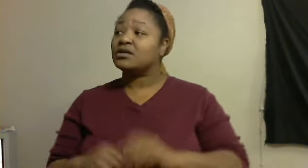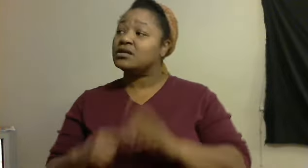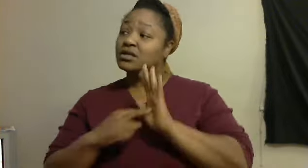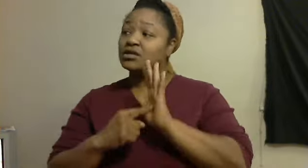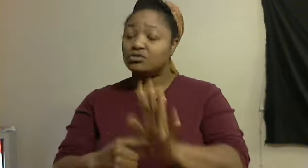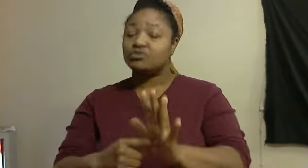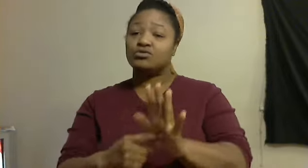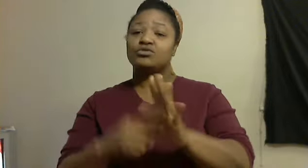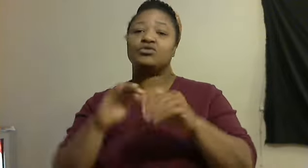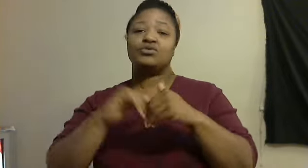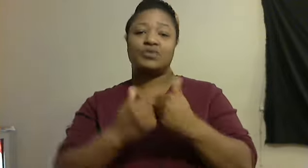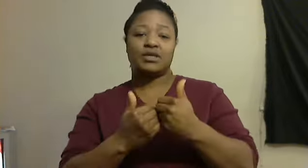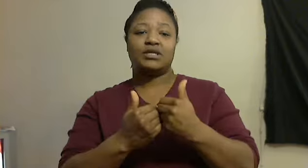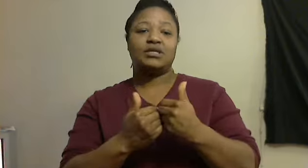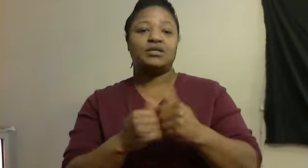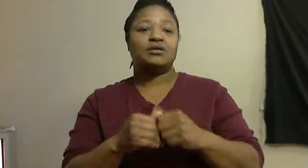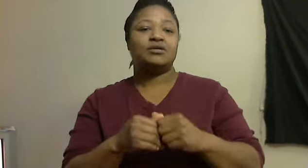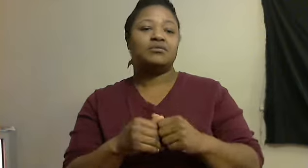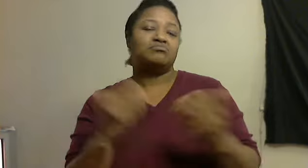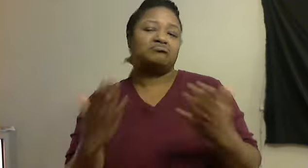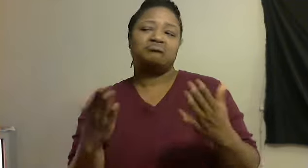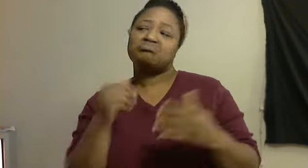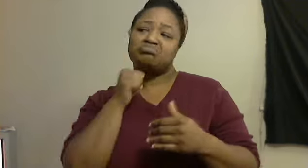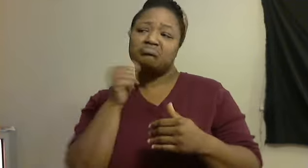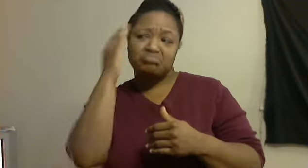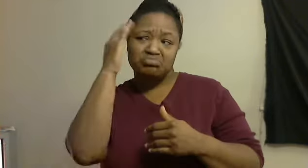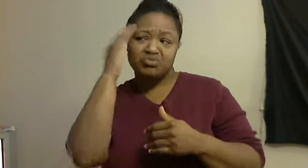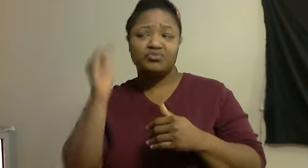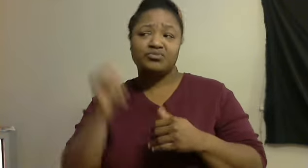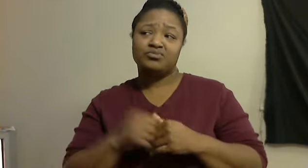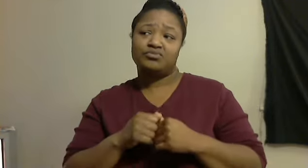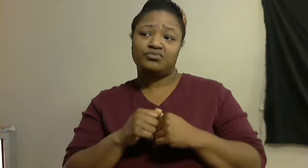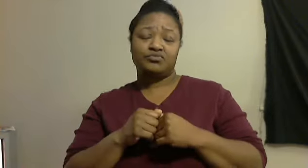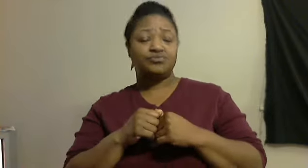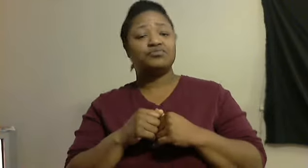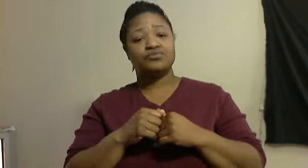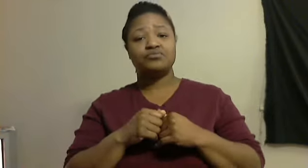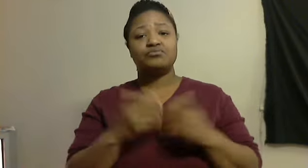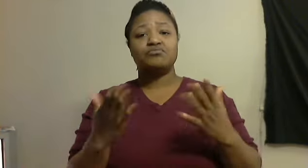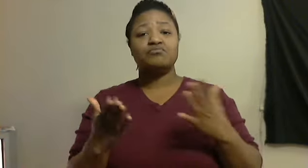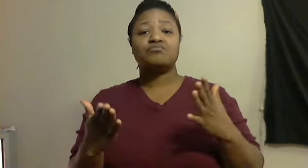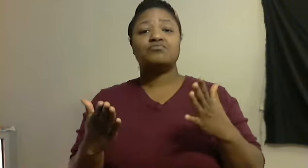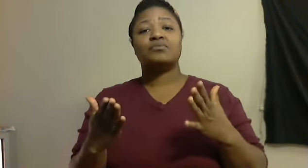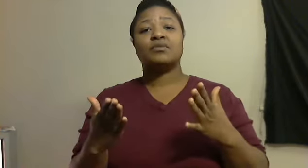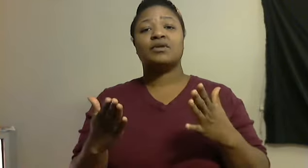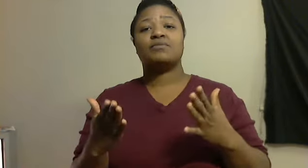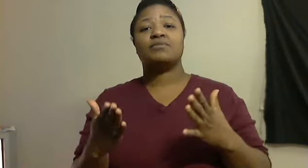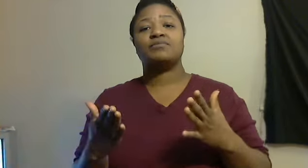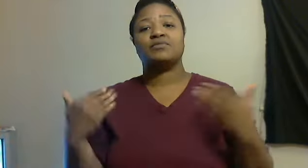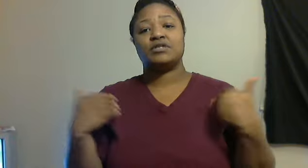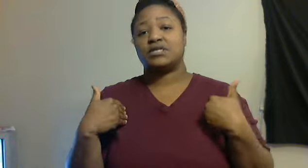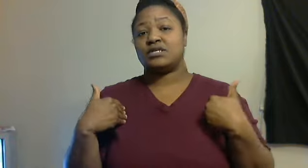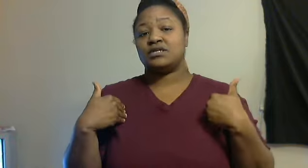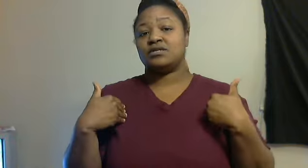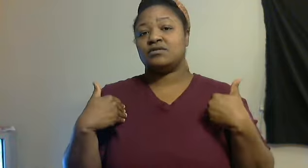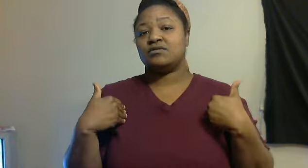you haven't already mastered this. You say, well, if I have one, let's call that a avocado.